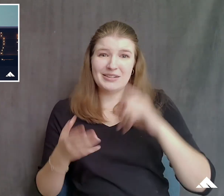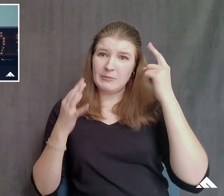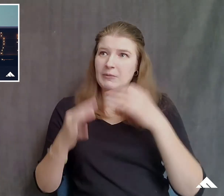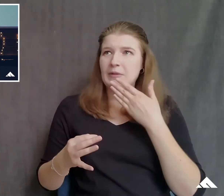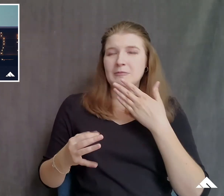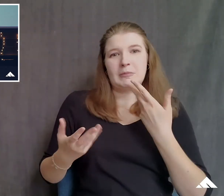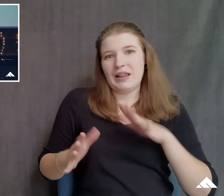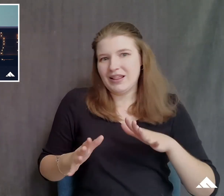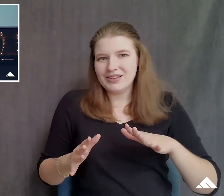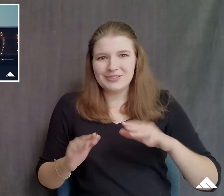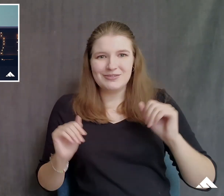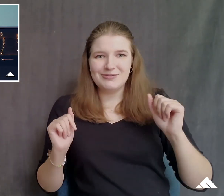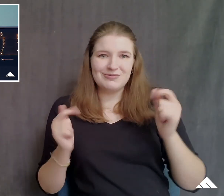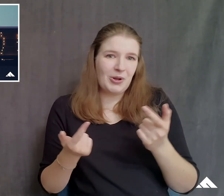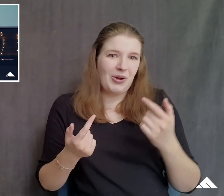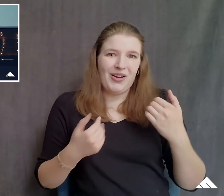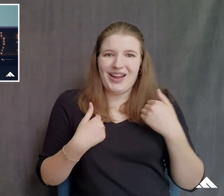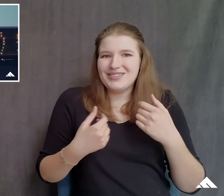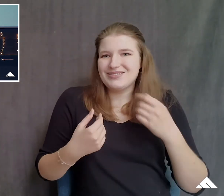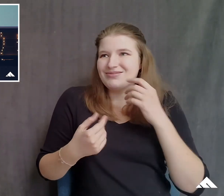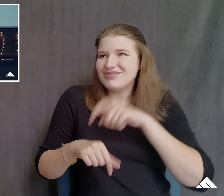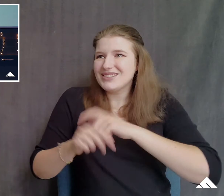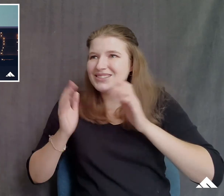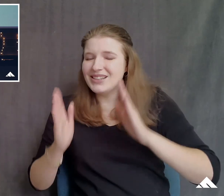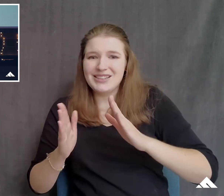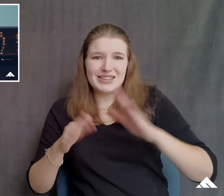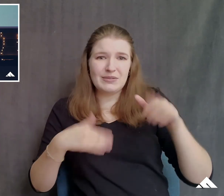choices, we all have our seasons of that.